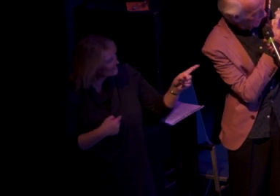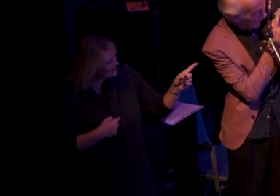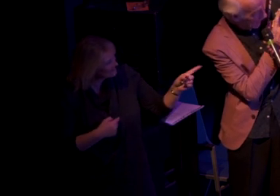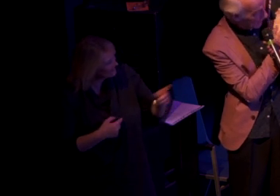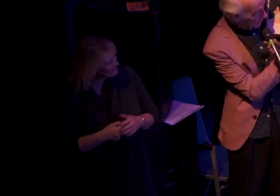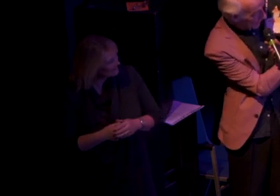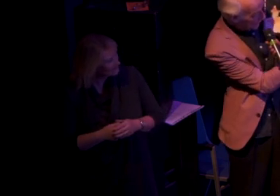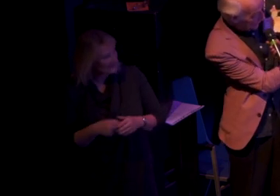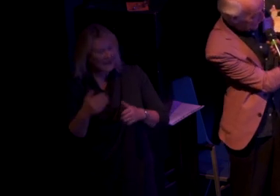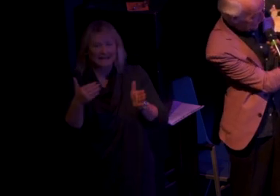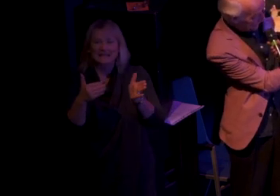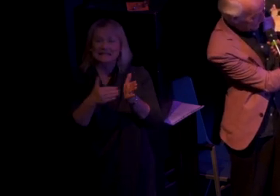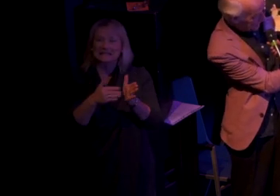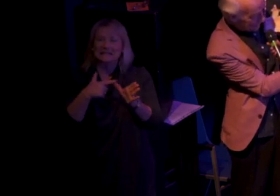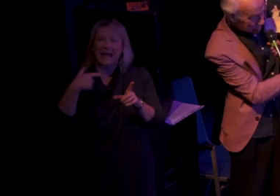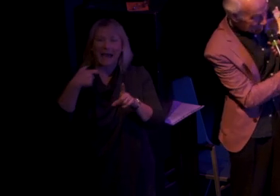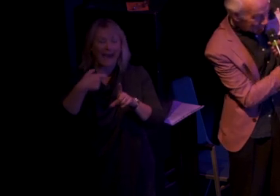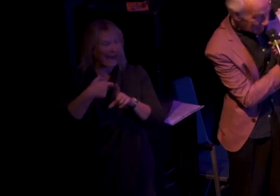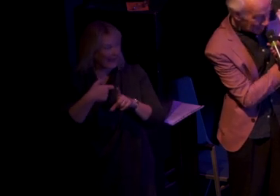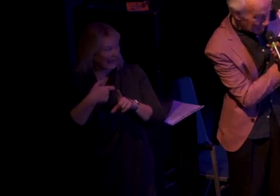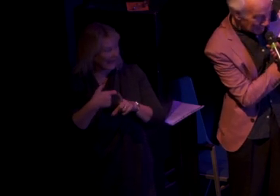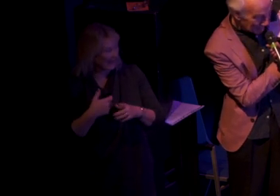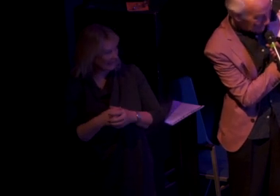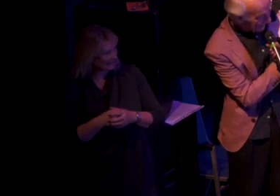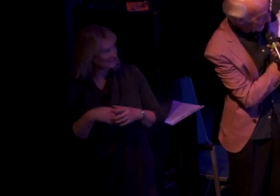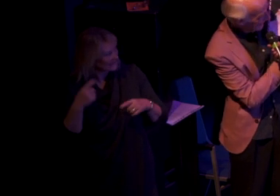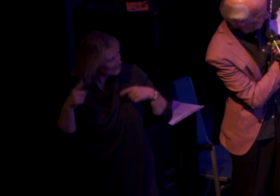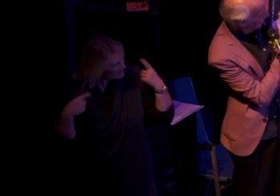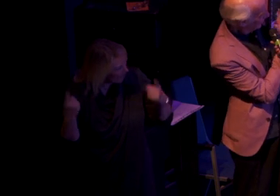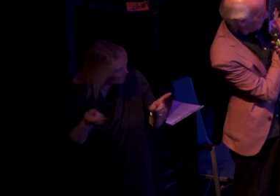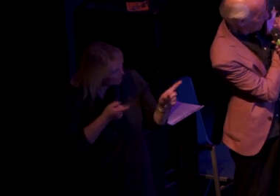So it's Alex. That's Alex. And that's Zach, who's doing all the sound at the moment.